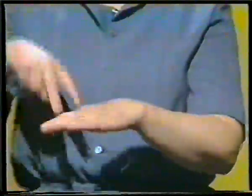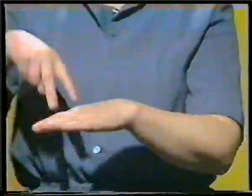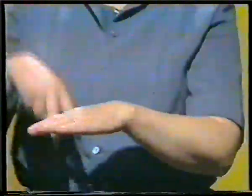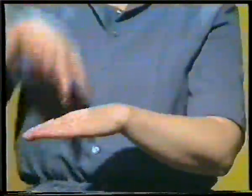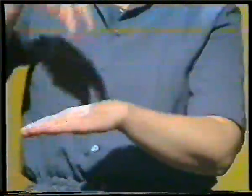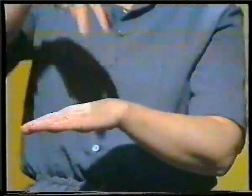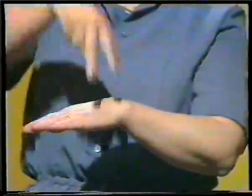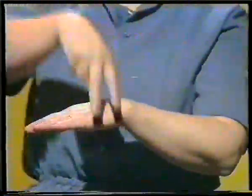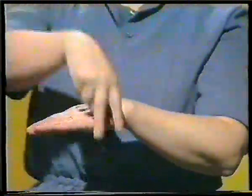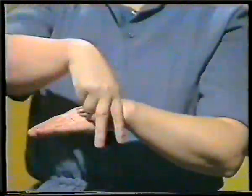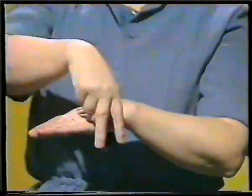jump over,